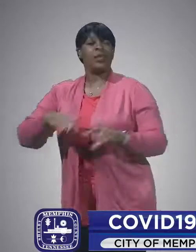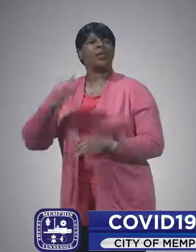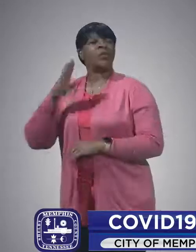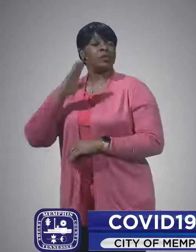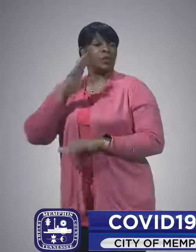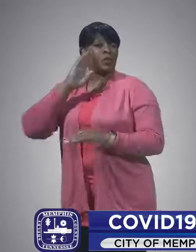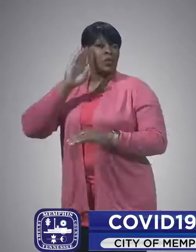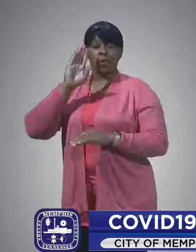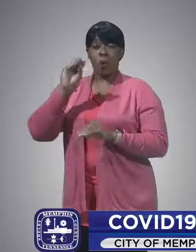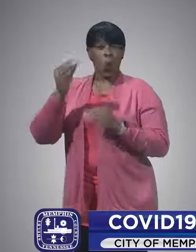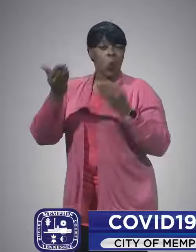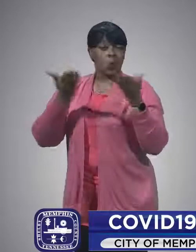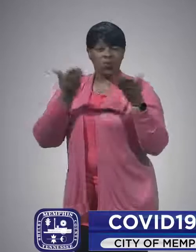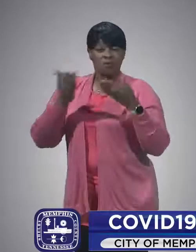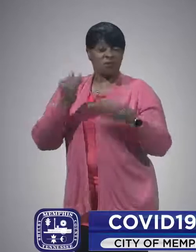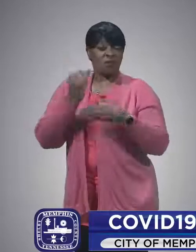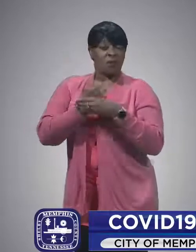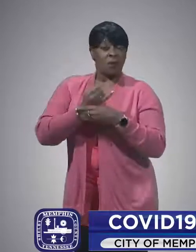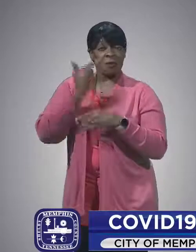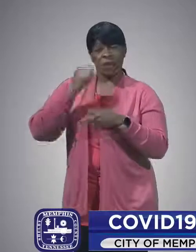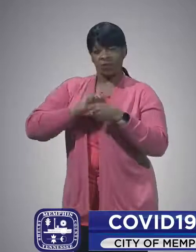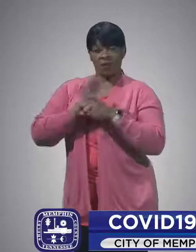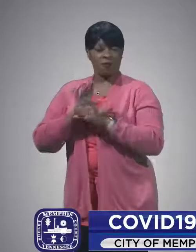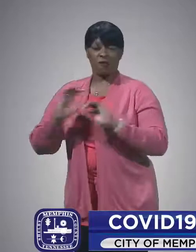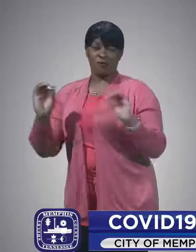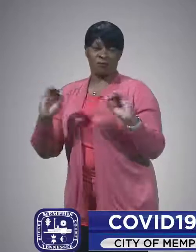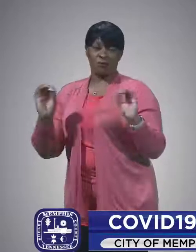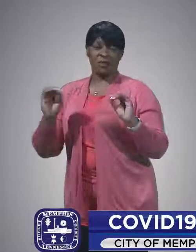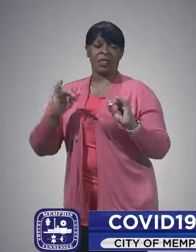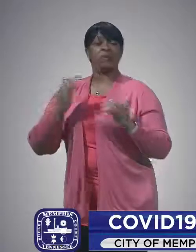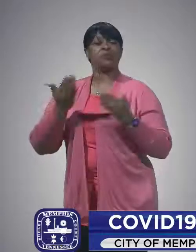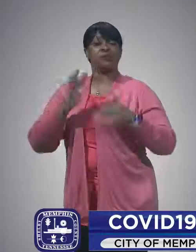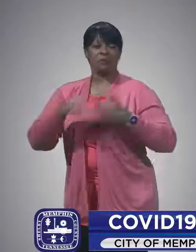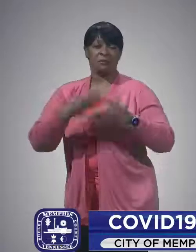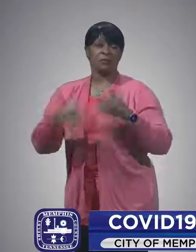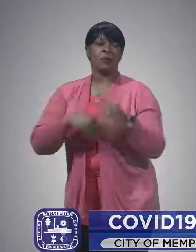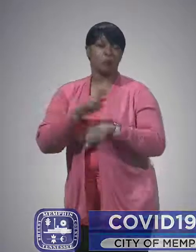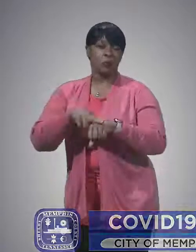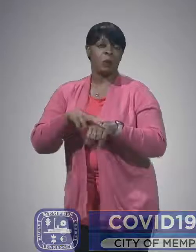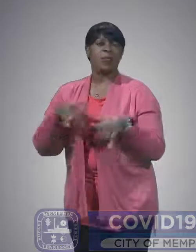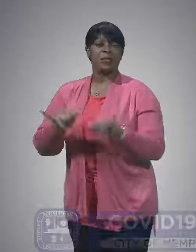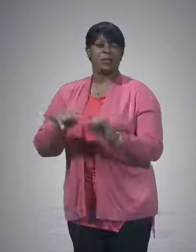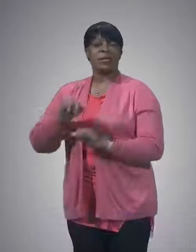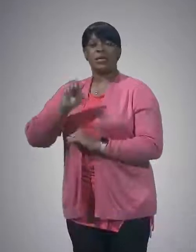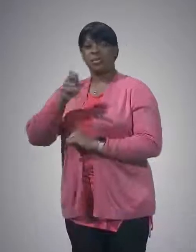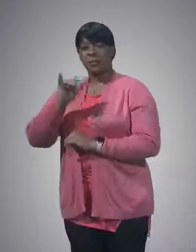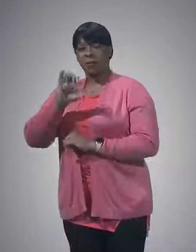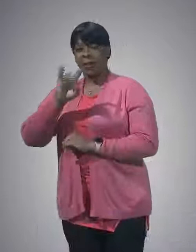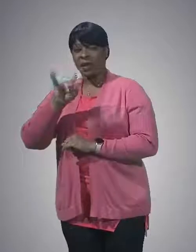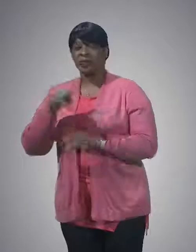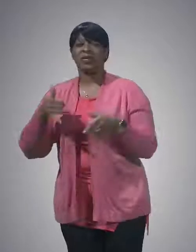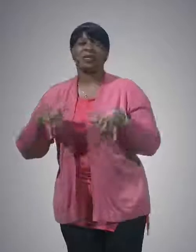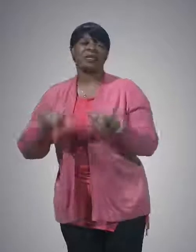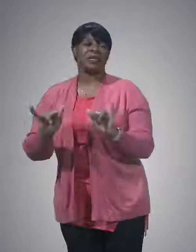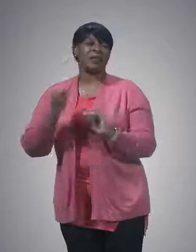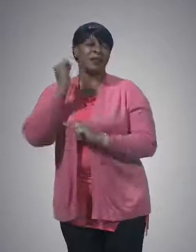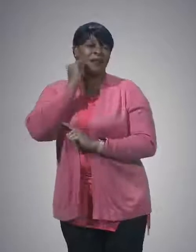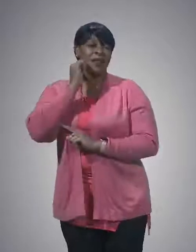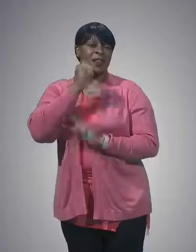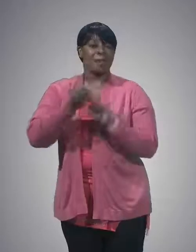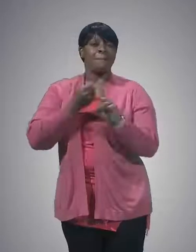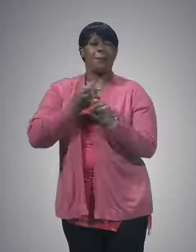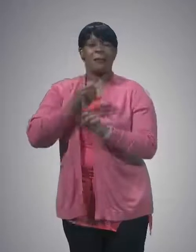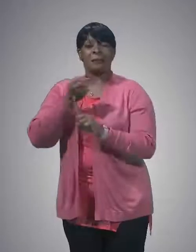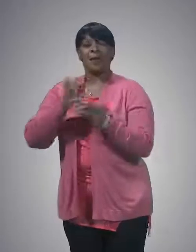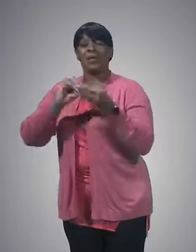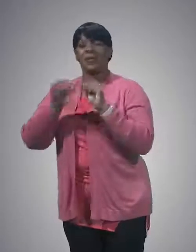service disruption at this point because of COVID within the city of Memphis, and I don't believe also in Shelby County. There are some day-to-day impacts, but those